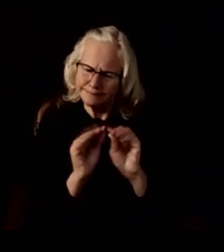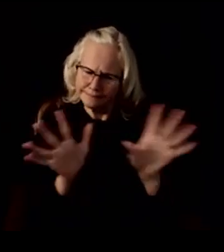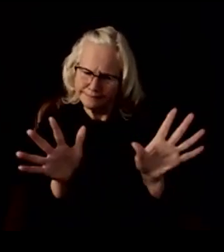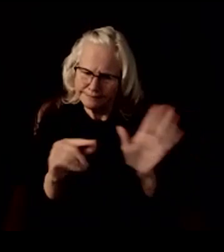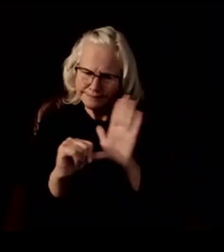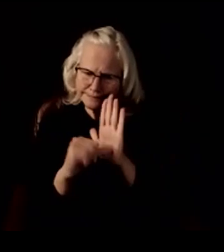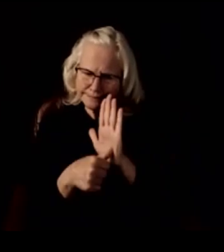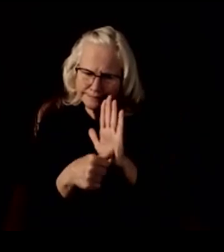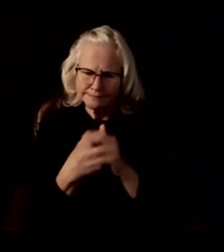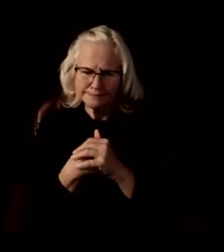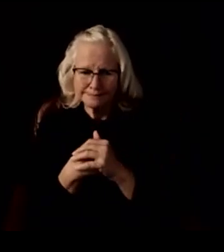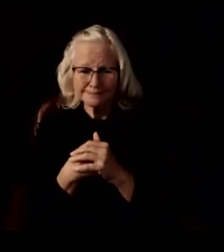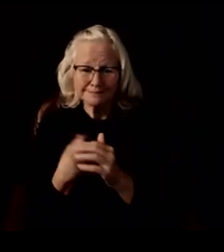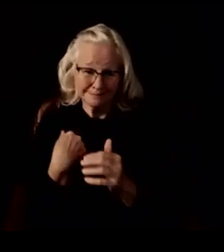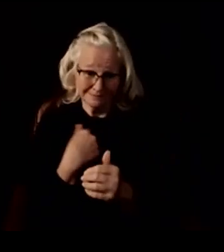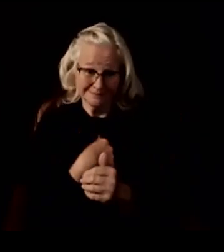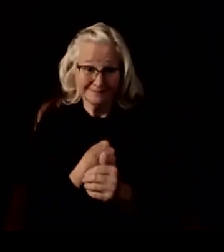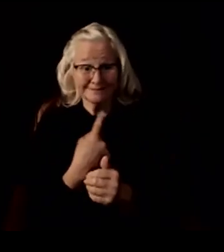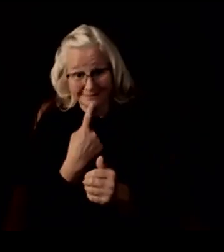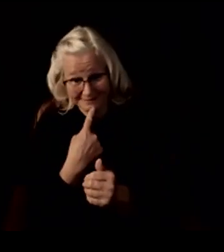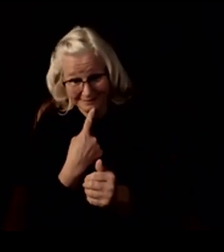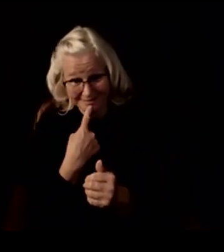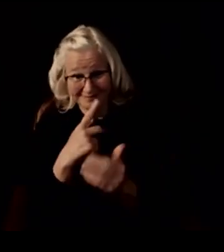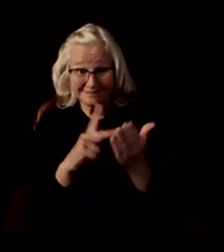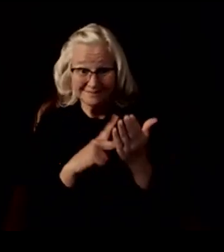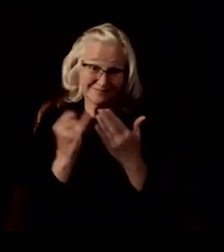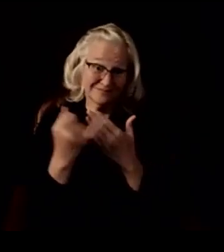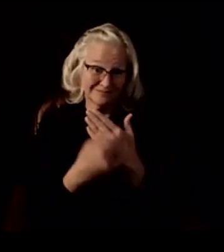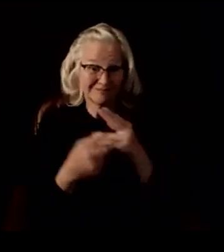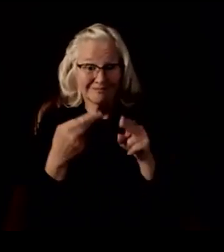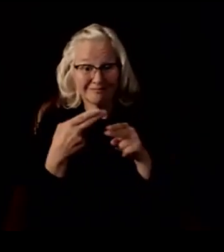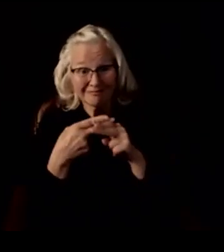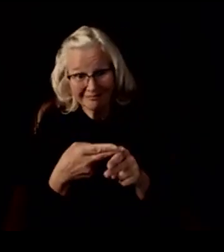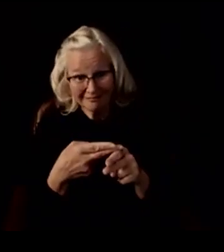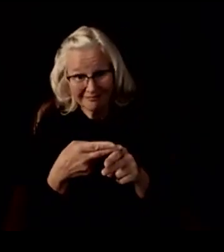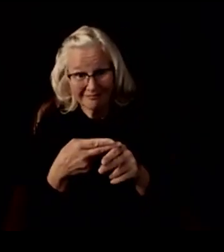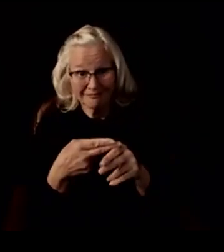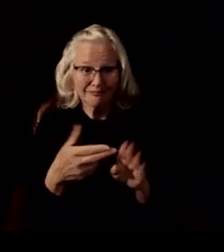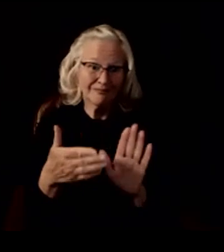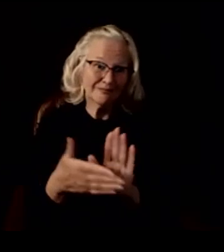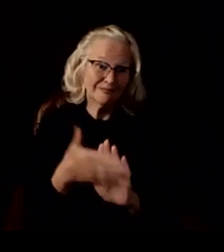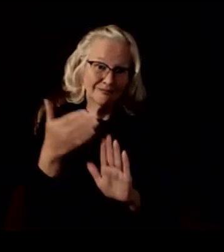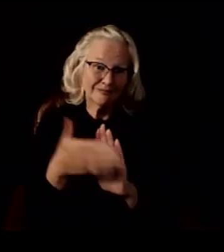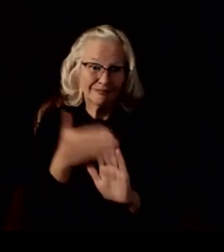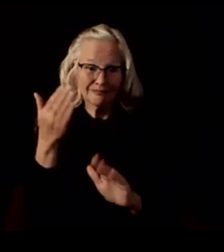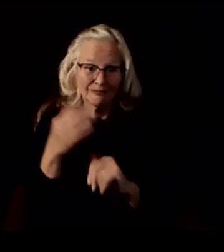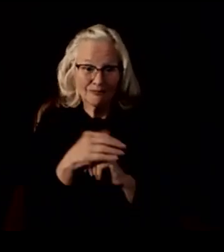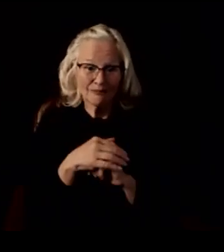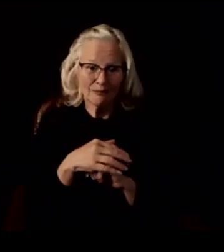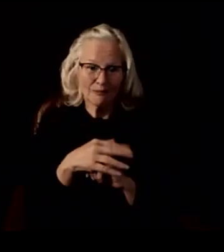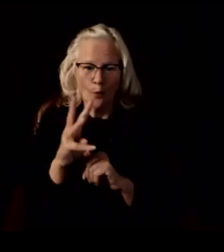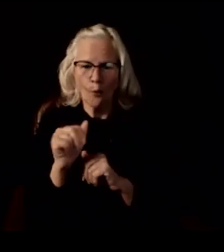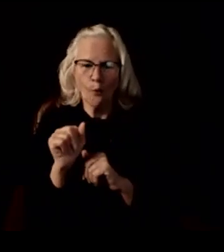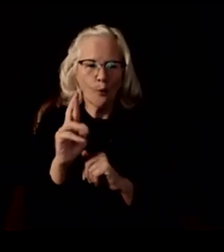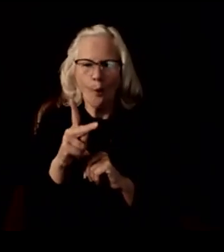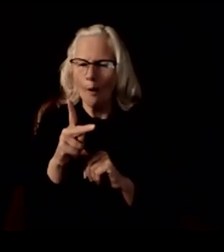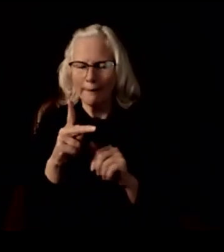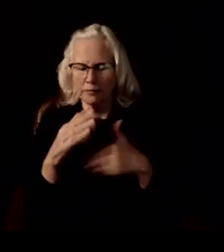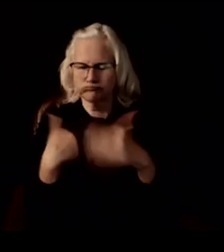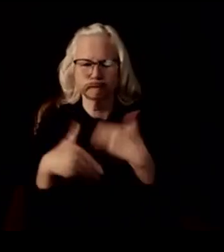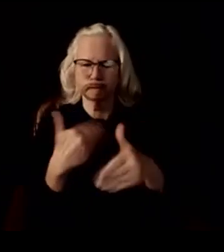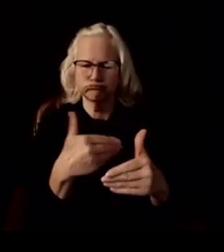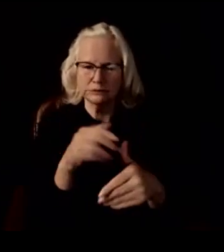of this project is Operation Warp Speed. And I understand that, the intent is we be as efficient